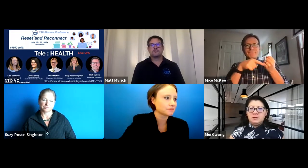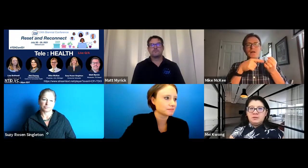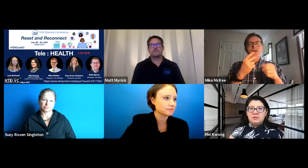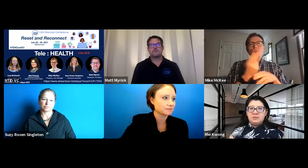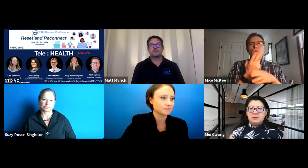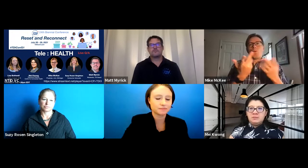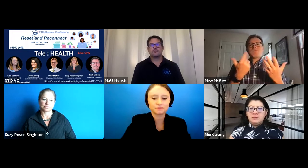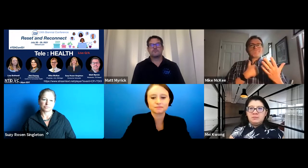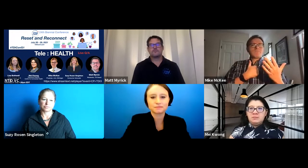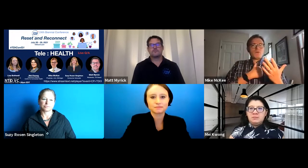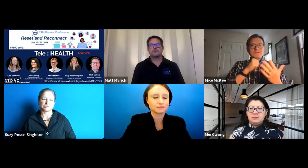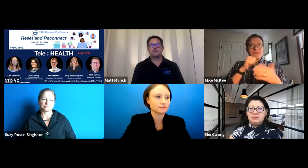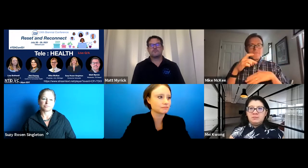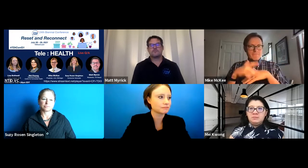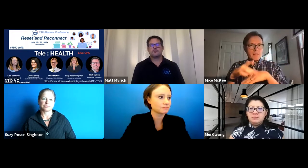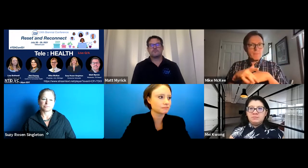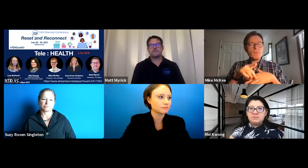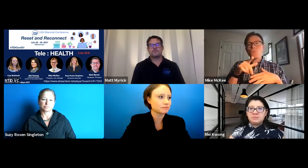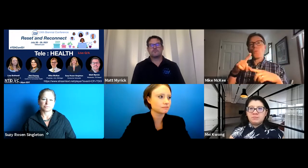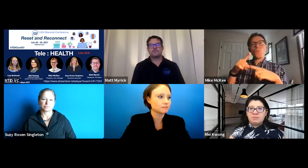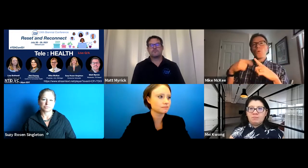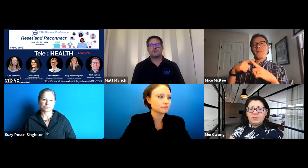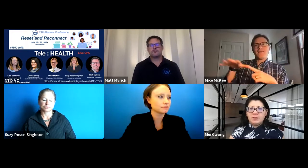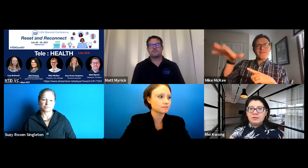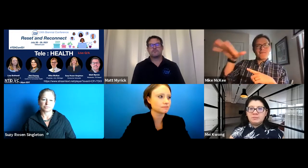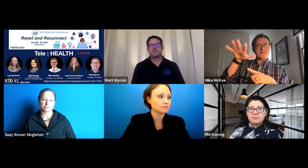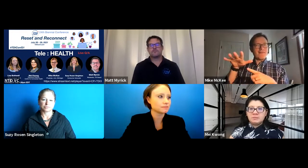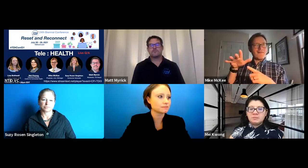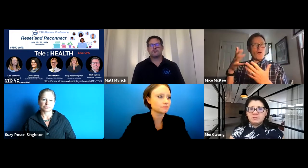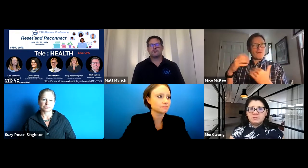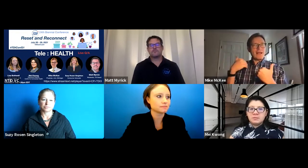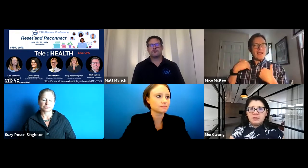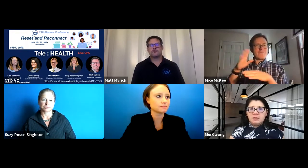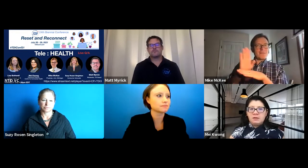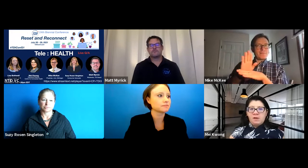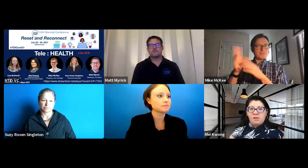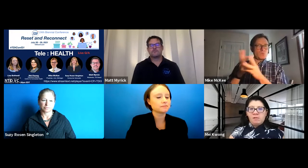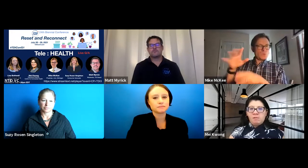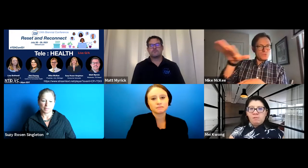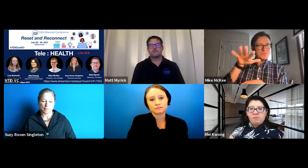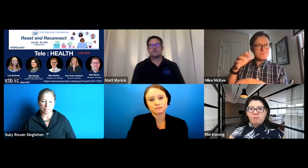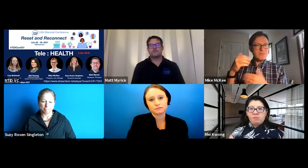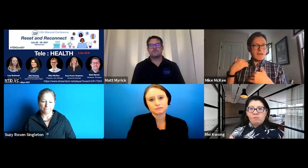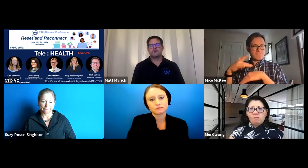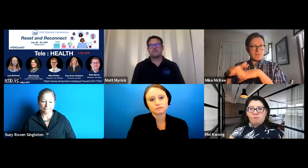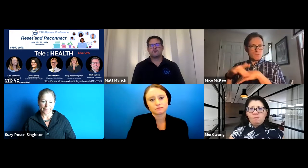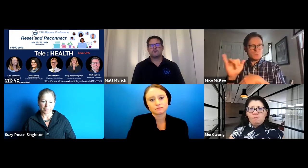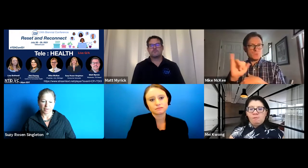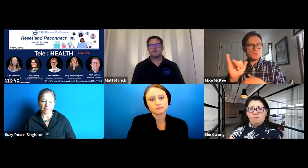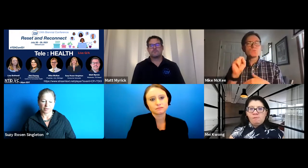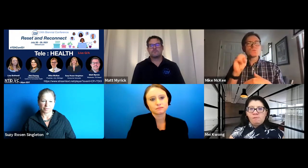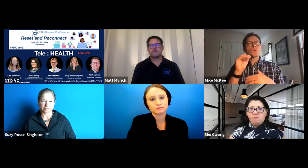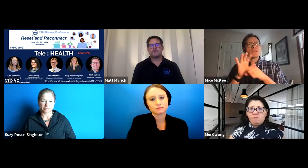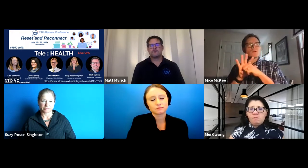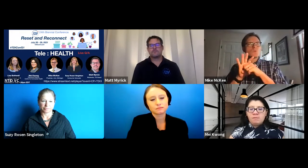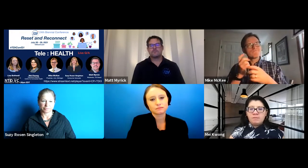have technology available it's not available when it is widespread in